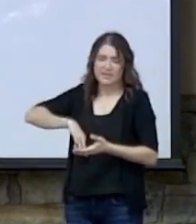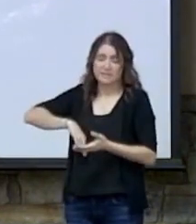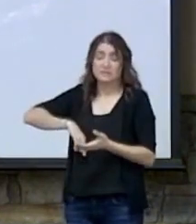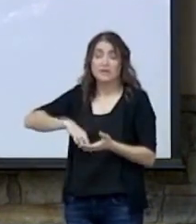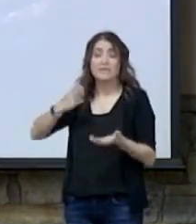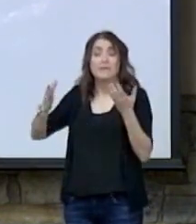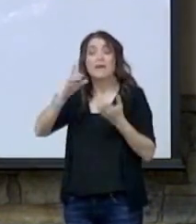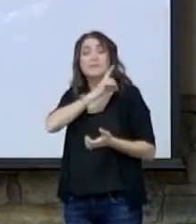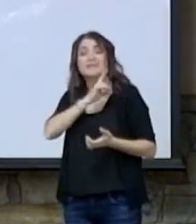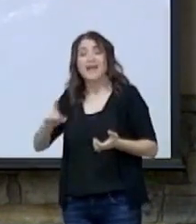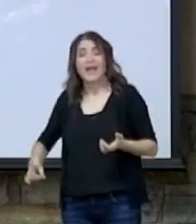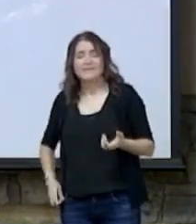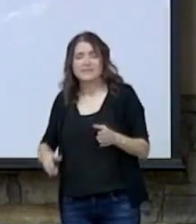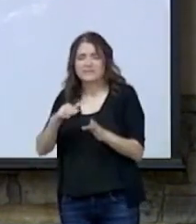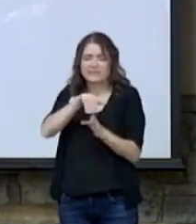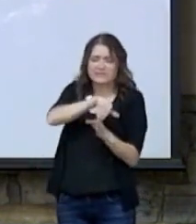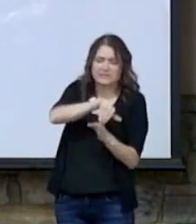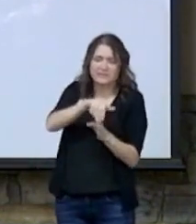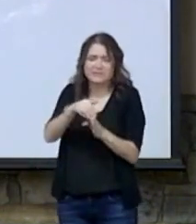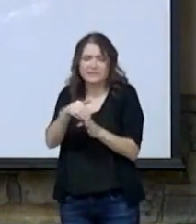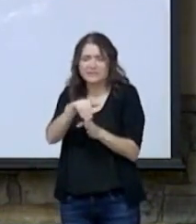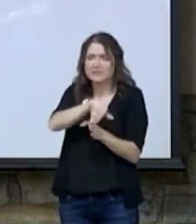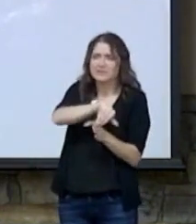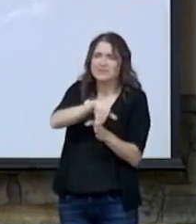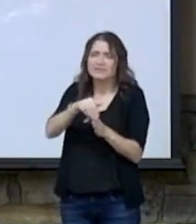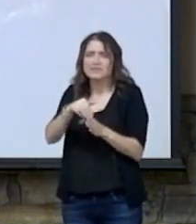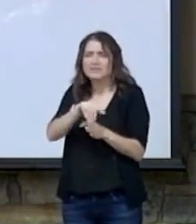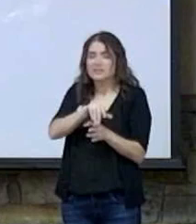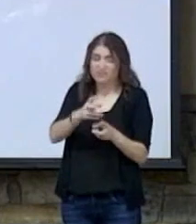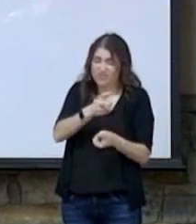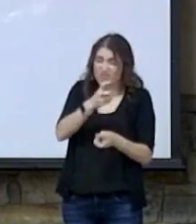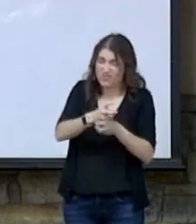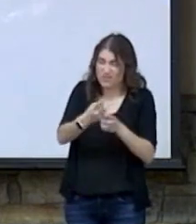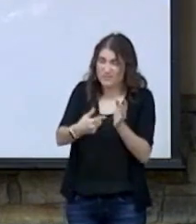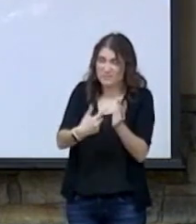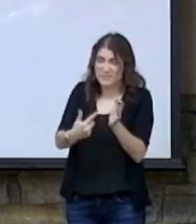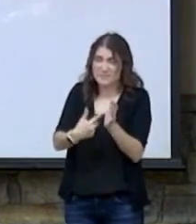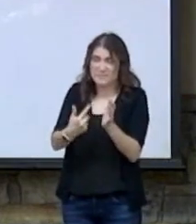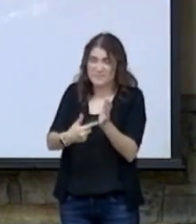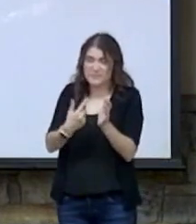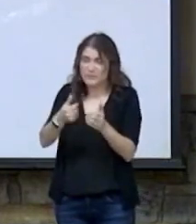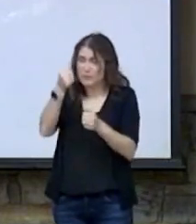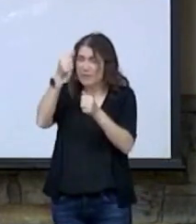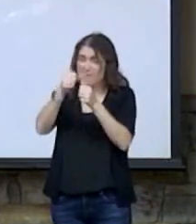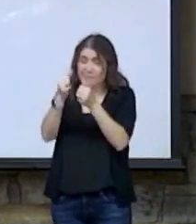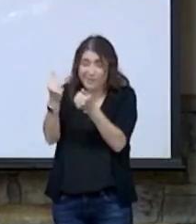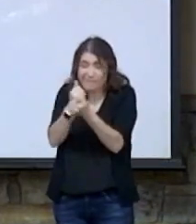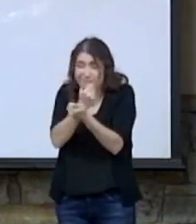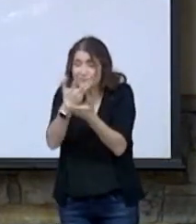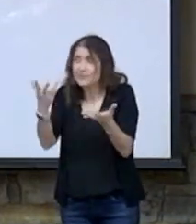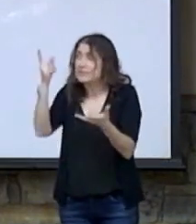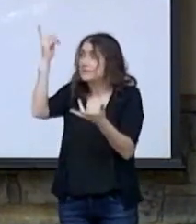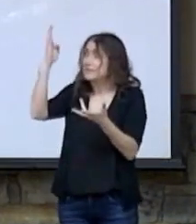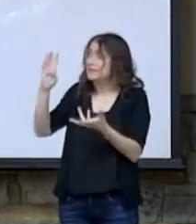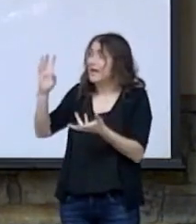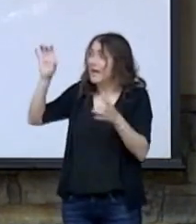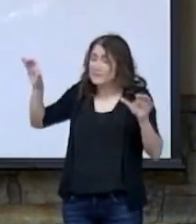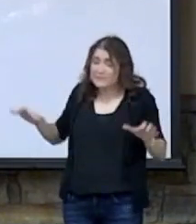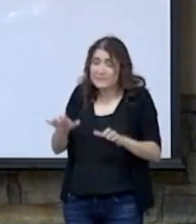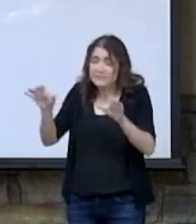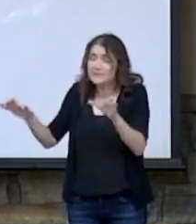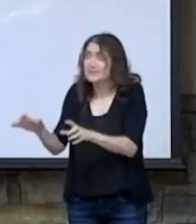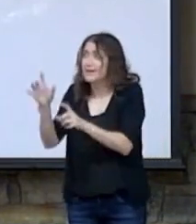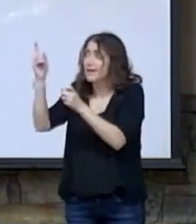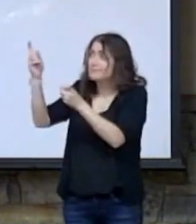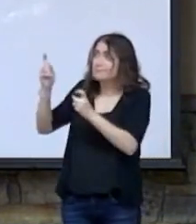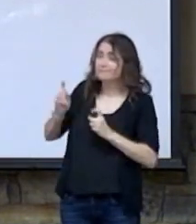almost wrestling with this idea that it's hard sometimes to remember everything that God has done.